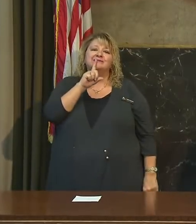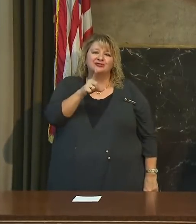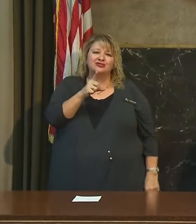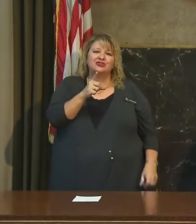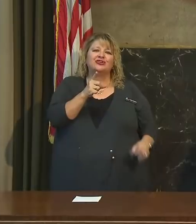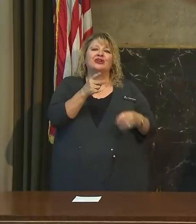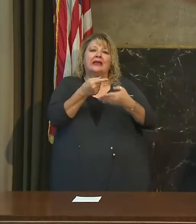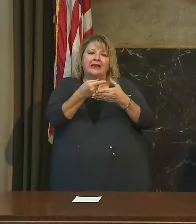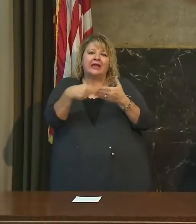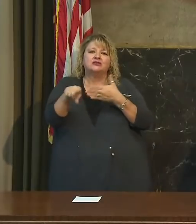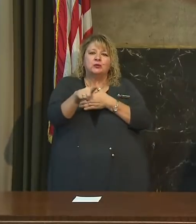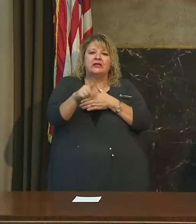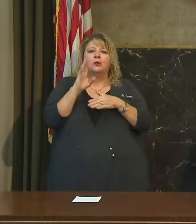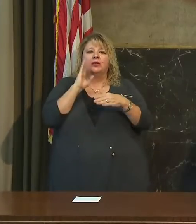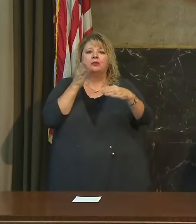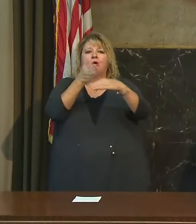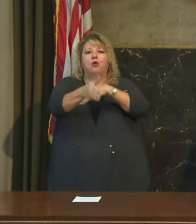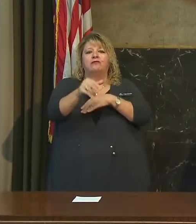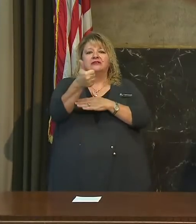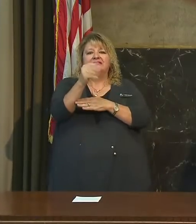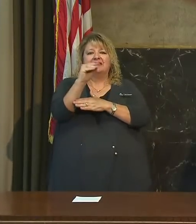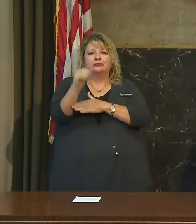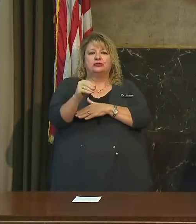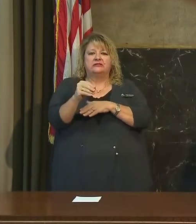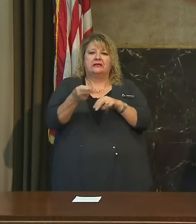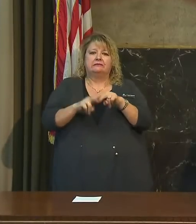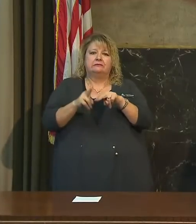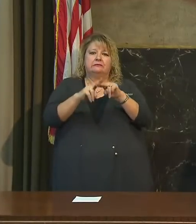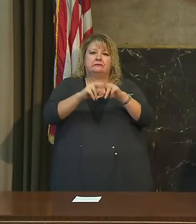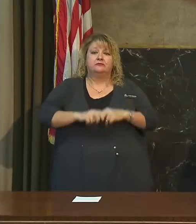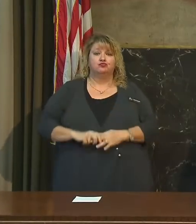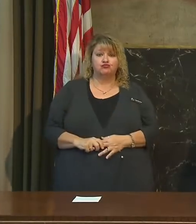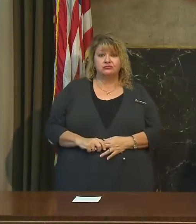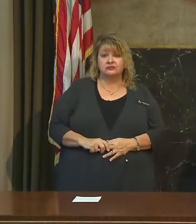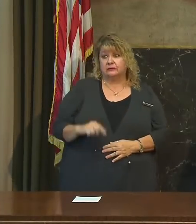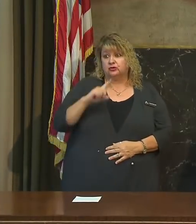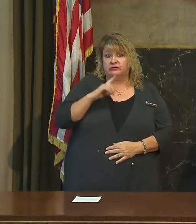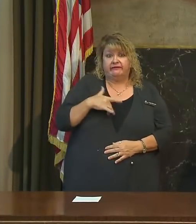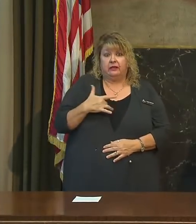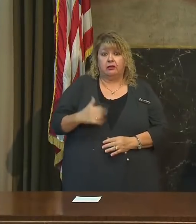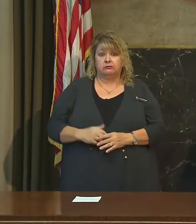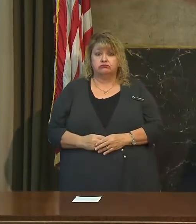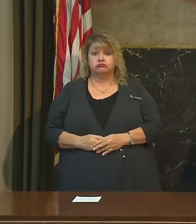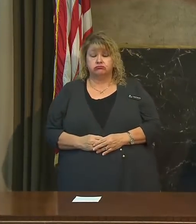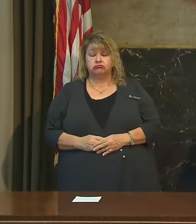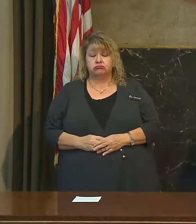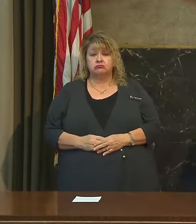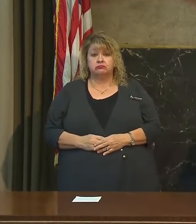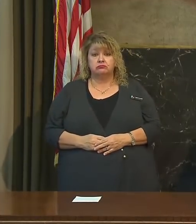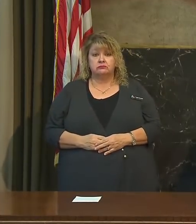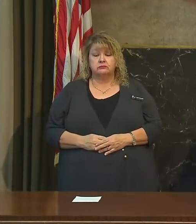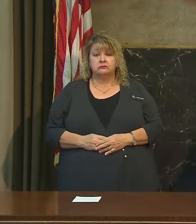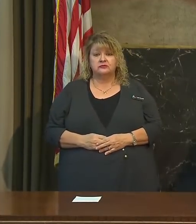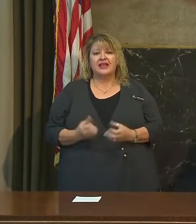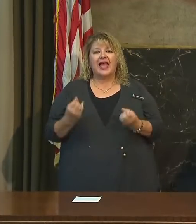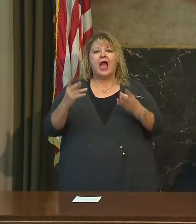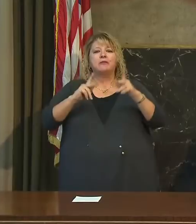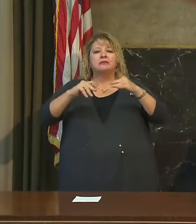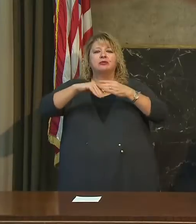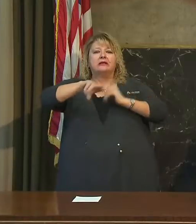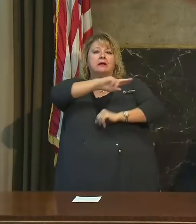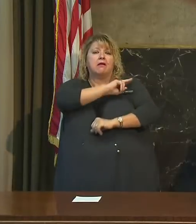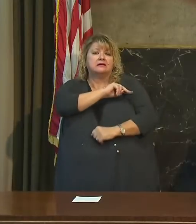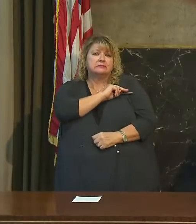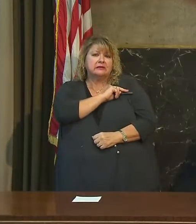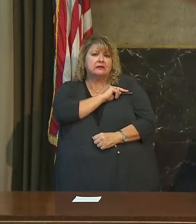positivity that exceeds 10%. The number of patients hospitalized